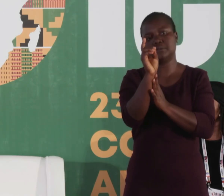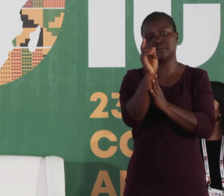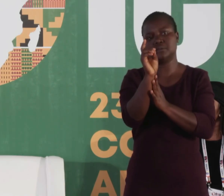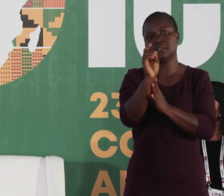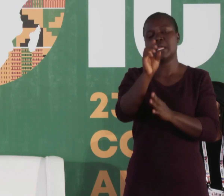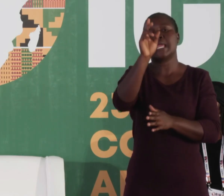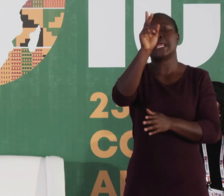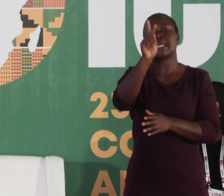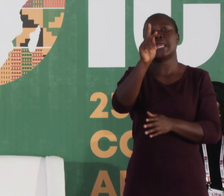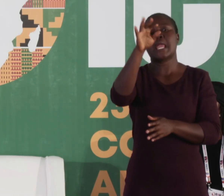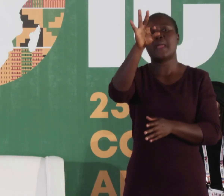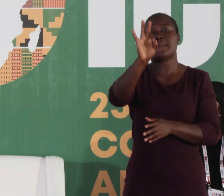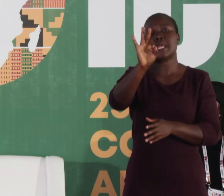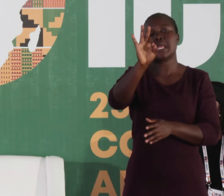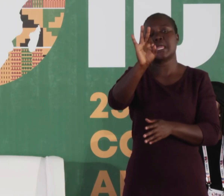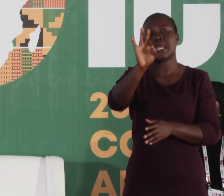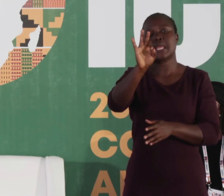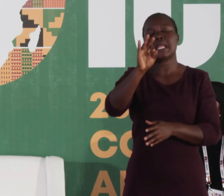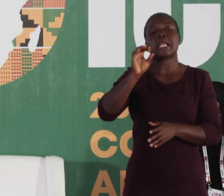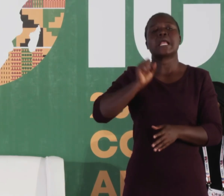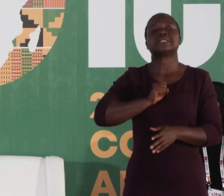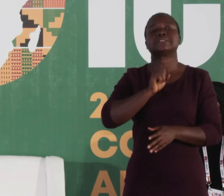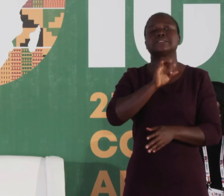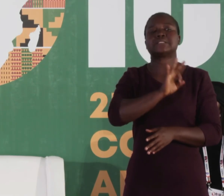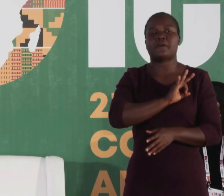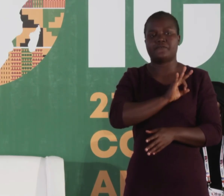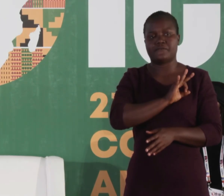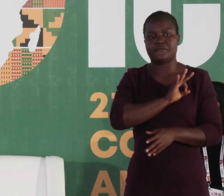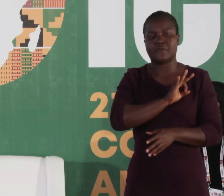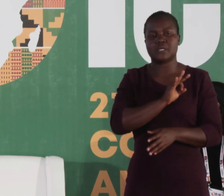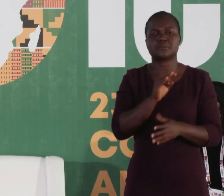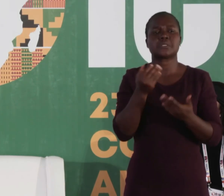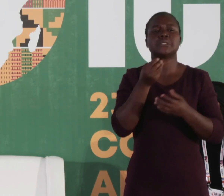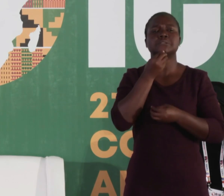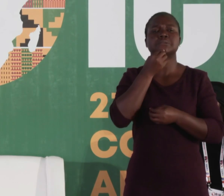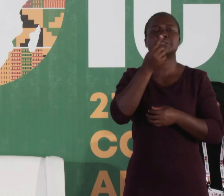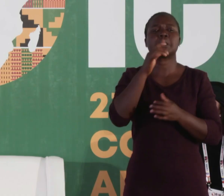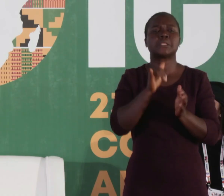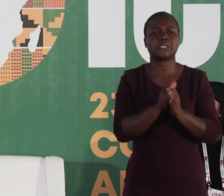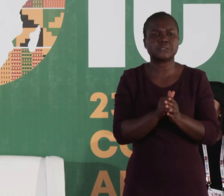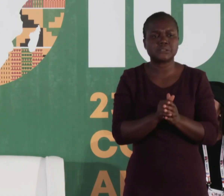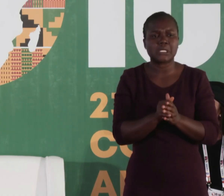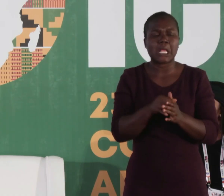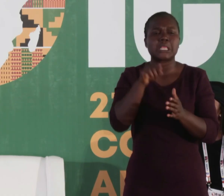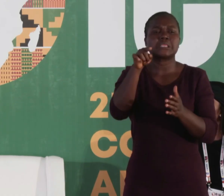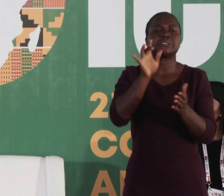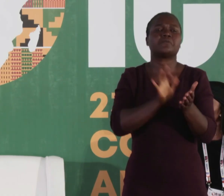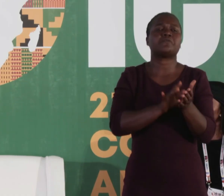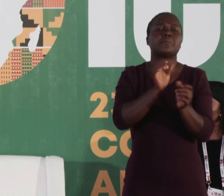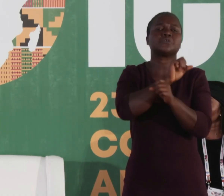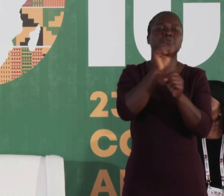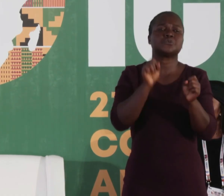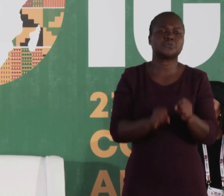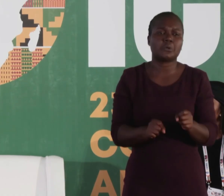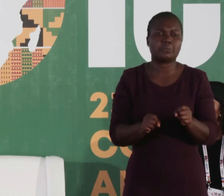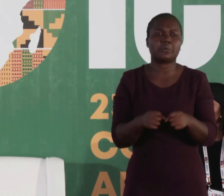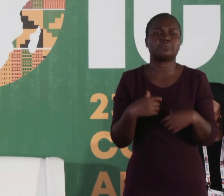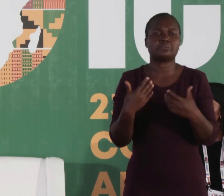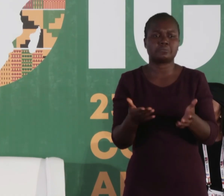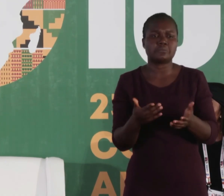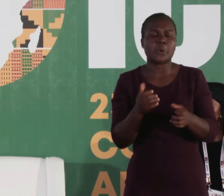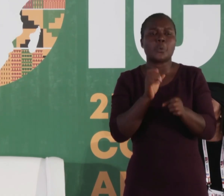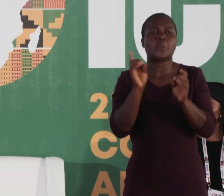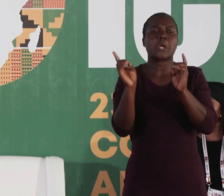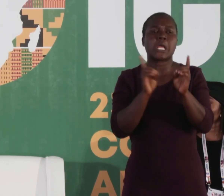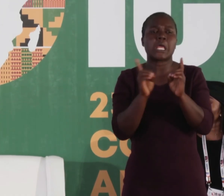KP staff also expressed that the pharmacy-based PrEP refills were conducted in a very